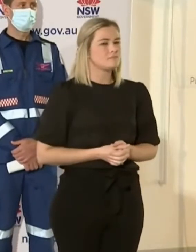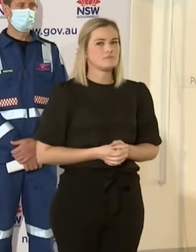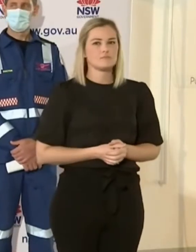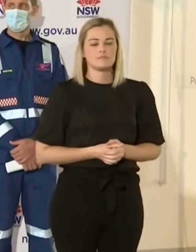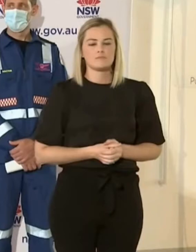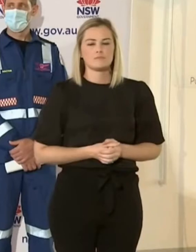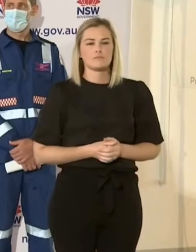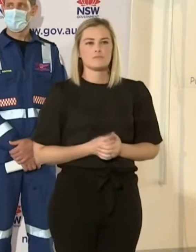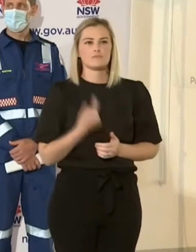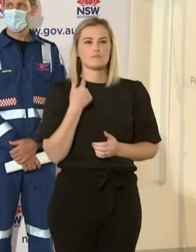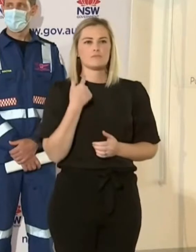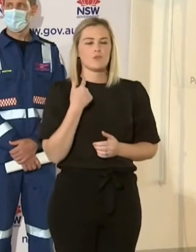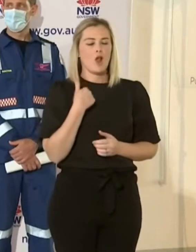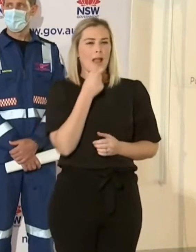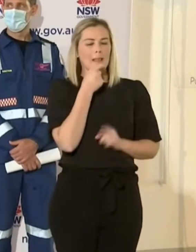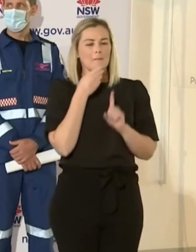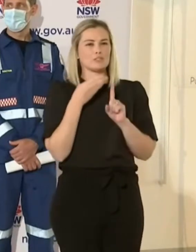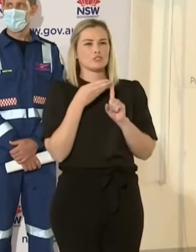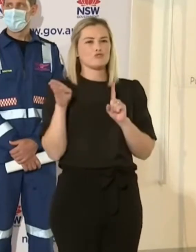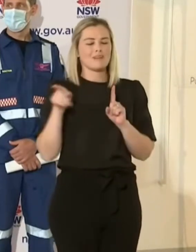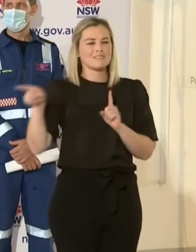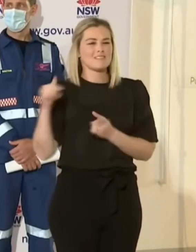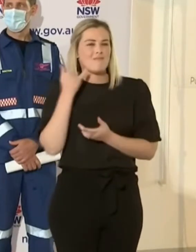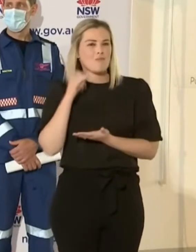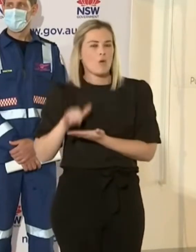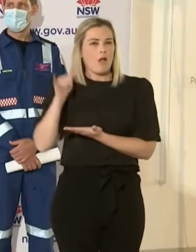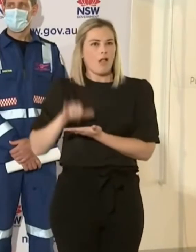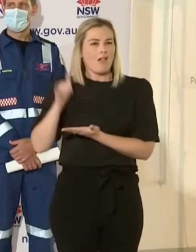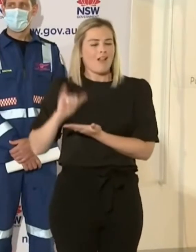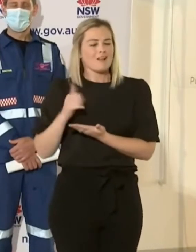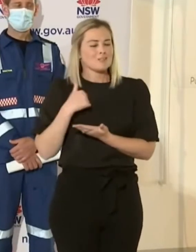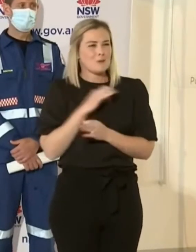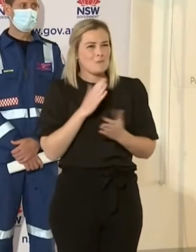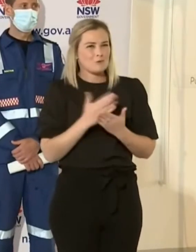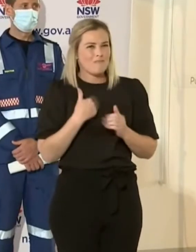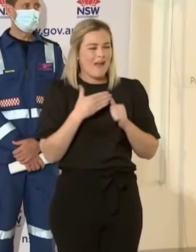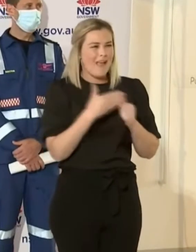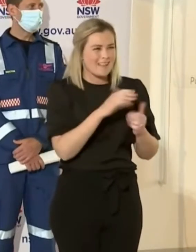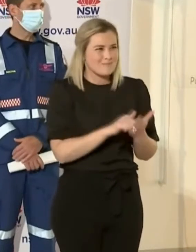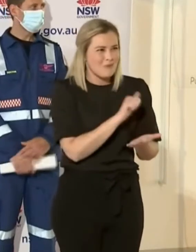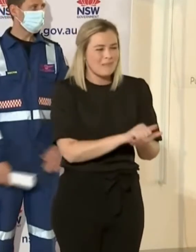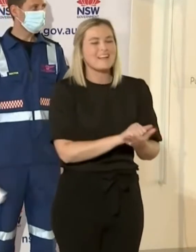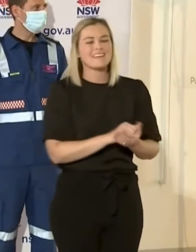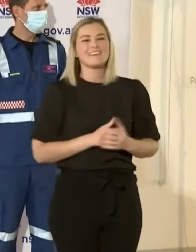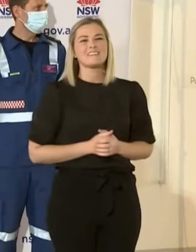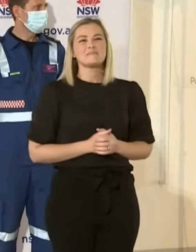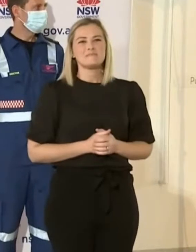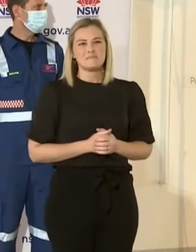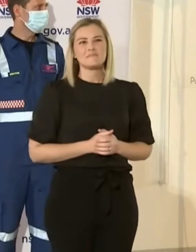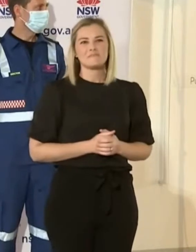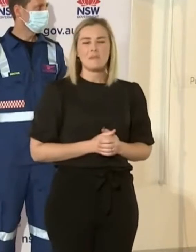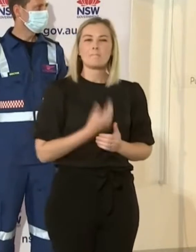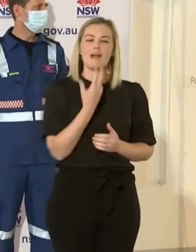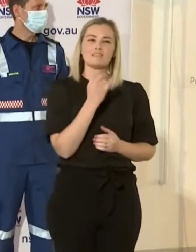Sorry, could I say, I got distracted by the journalist's phone, but in southwest and western Sydney and in other parts of the state as well, it is